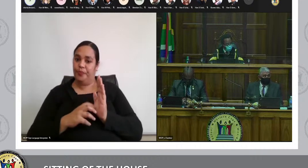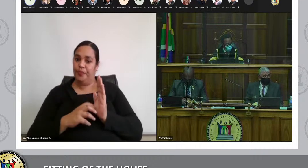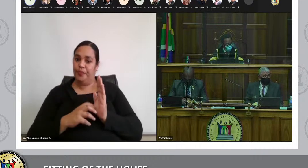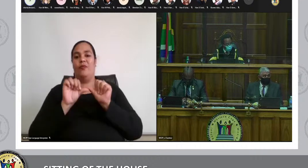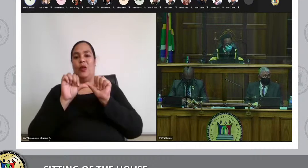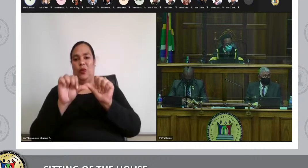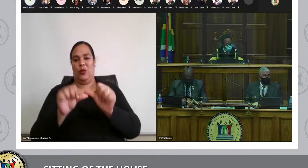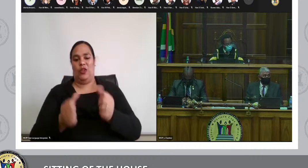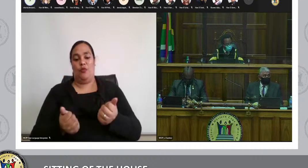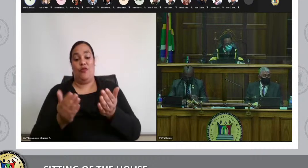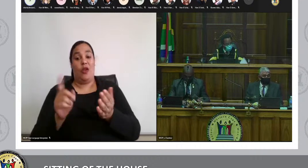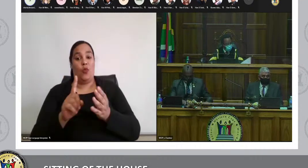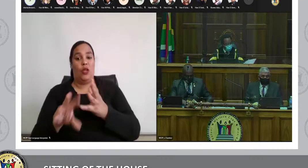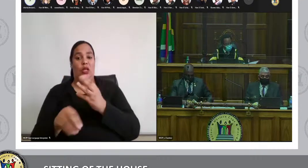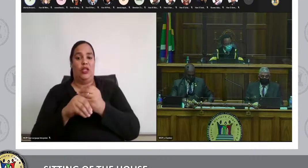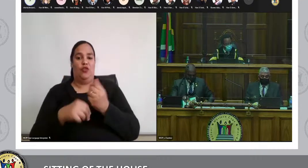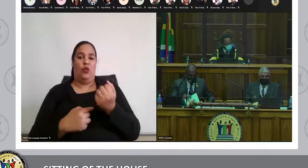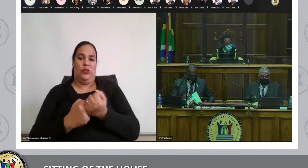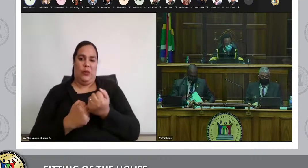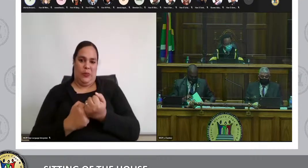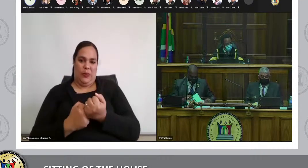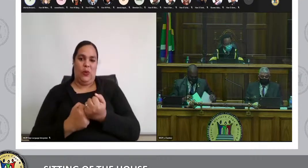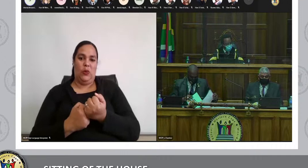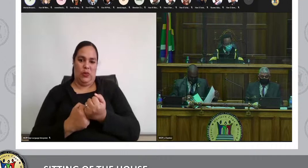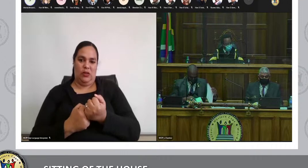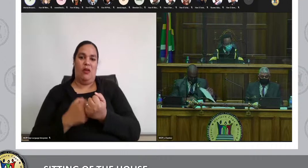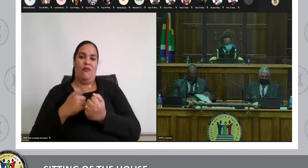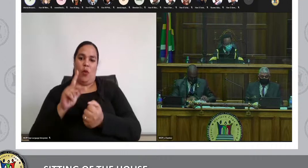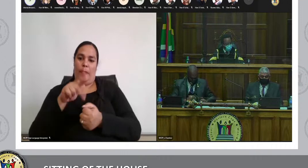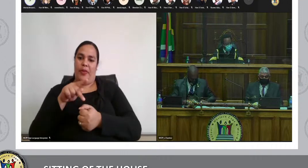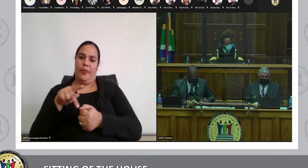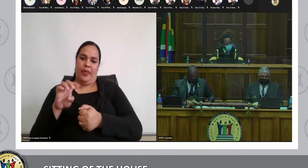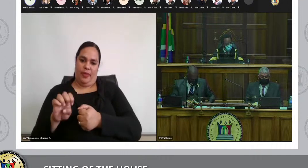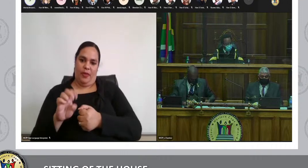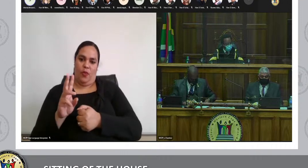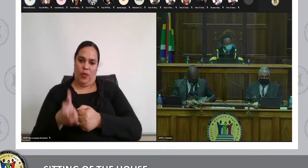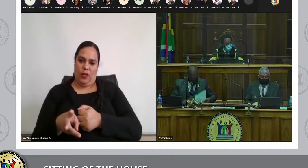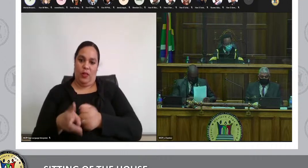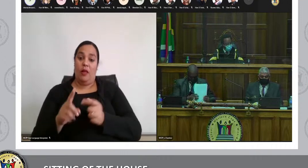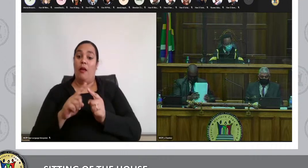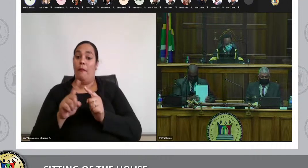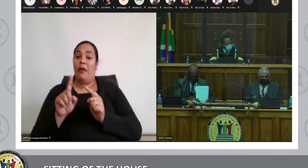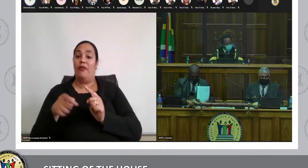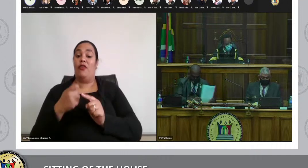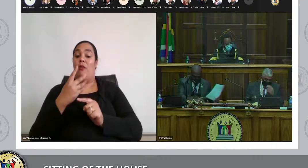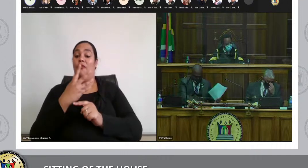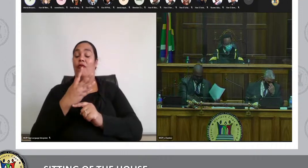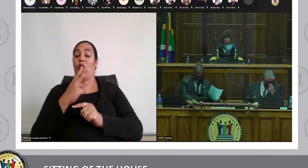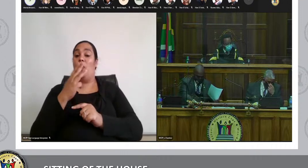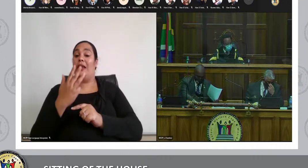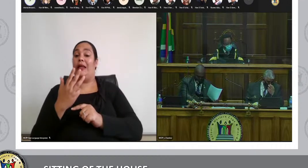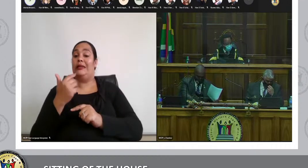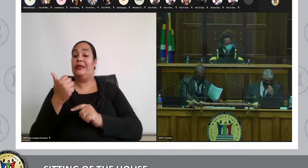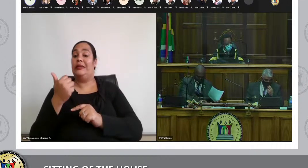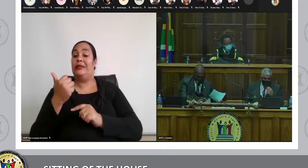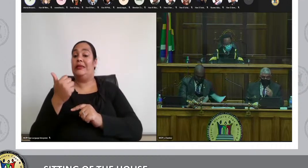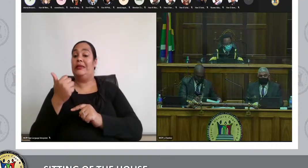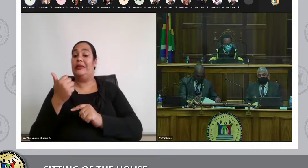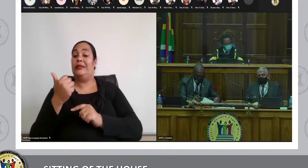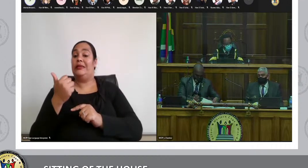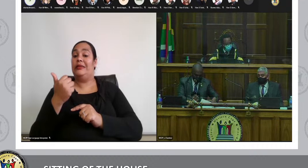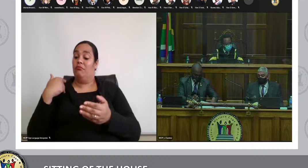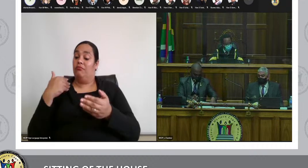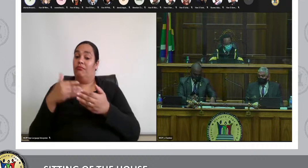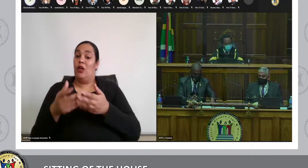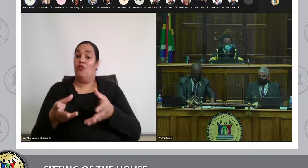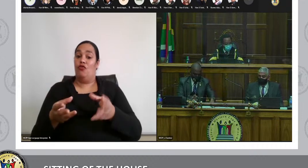continue to provide additional support in terms of PPE. Of the 496 million rand